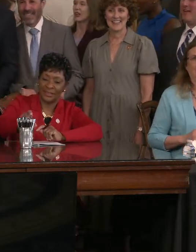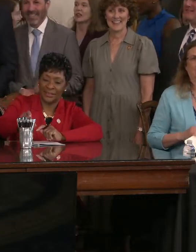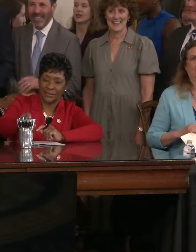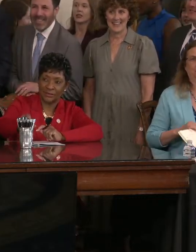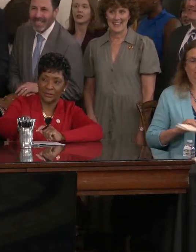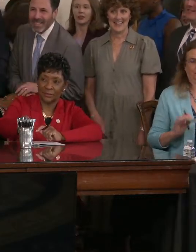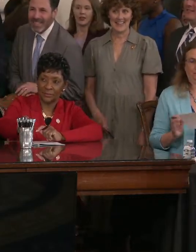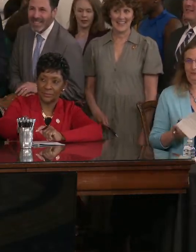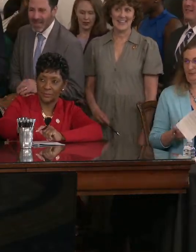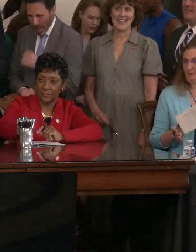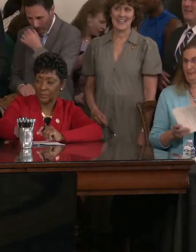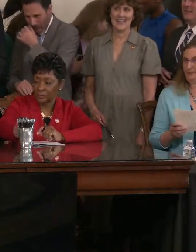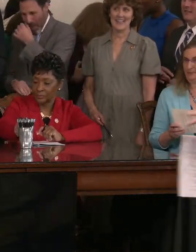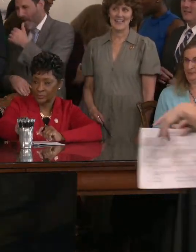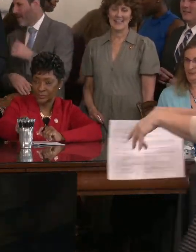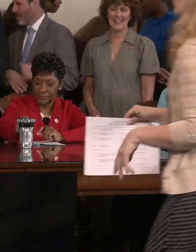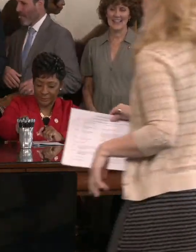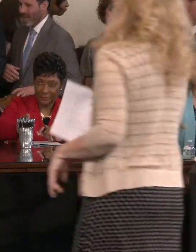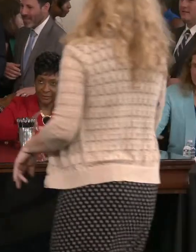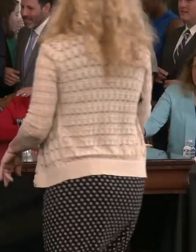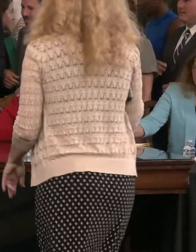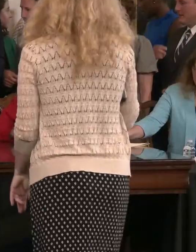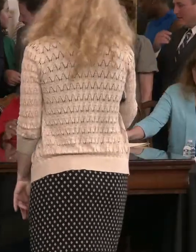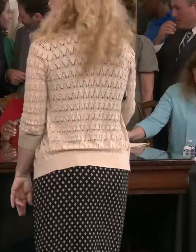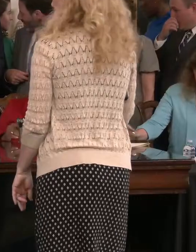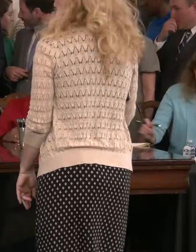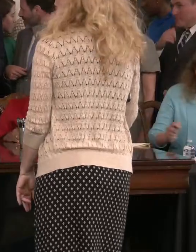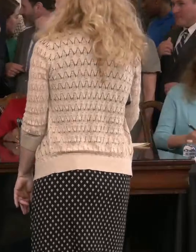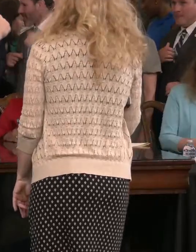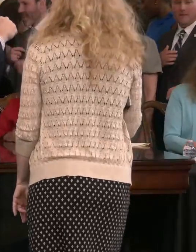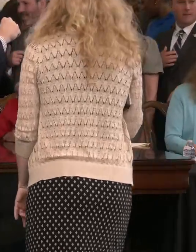Okay, we're going back to the budget bill. 352.